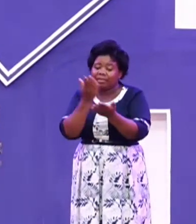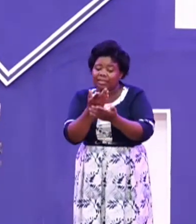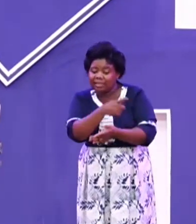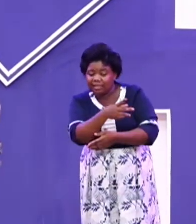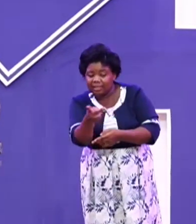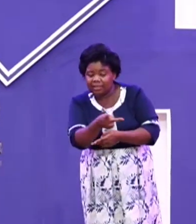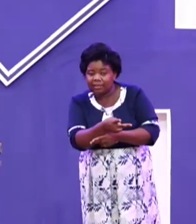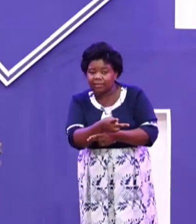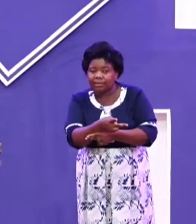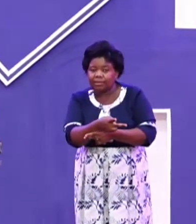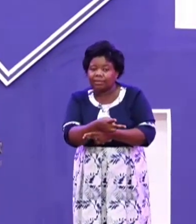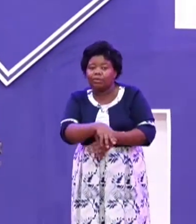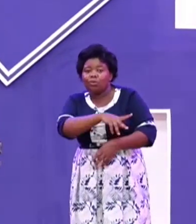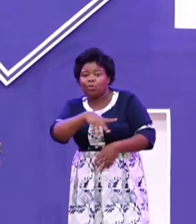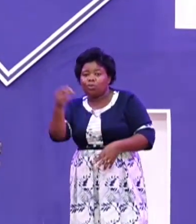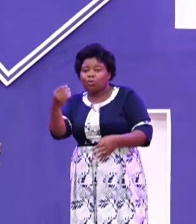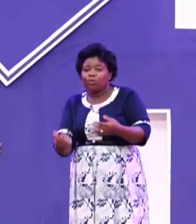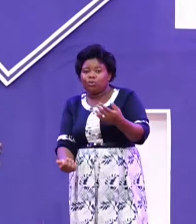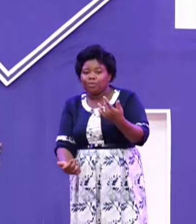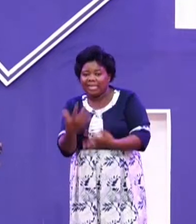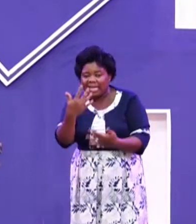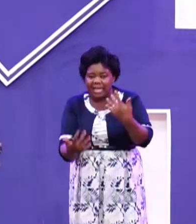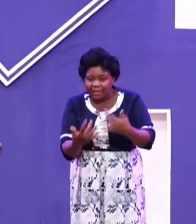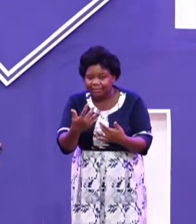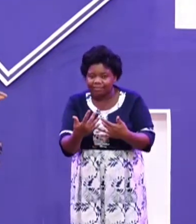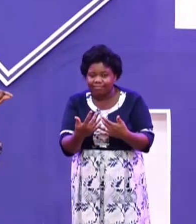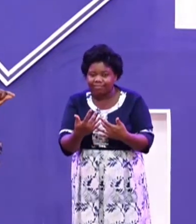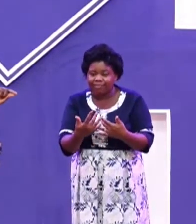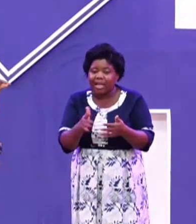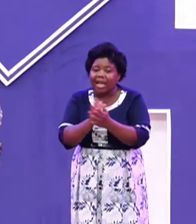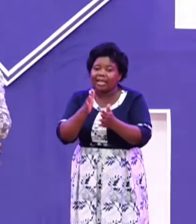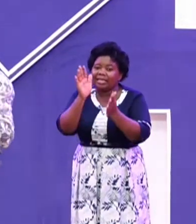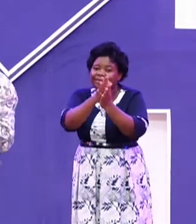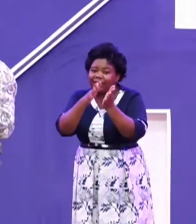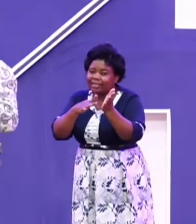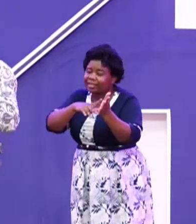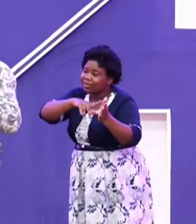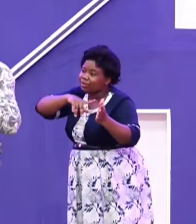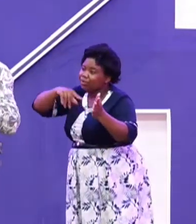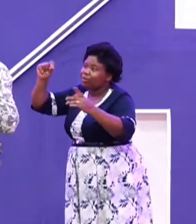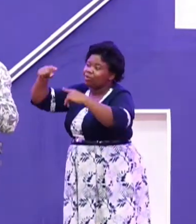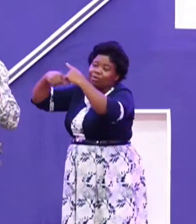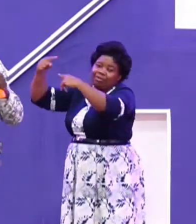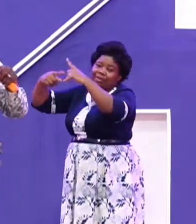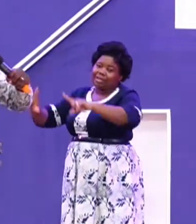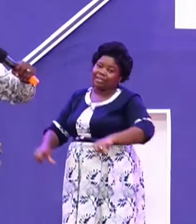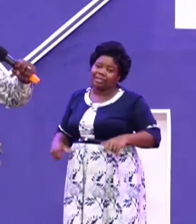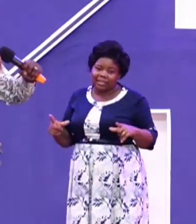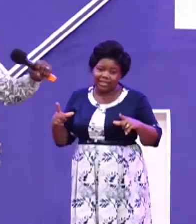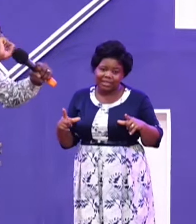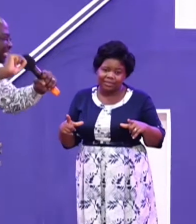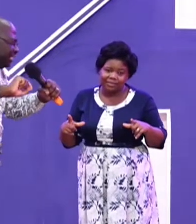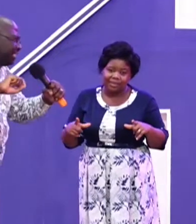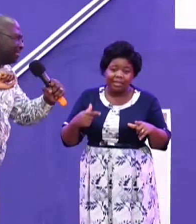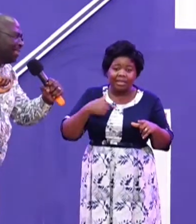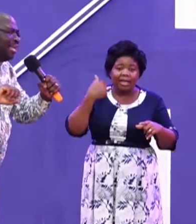into eternal punishment, but the righteous into eternal life. As you did not